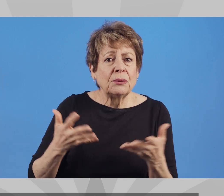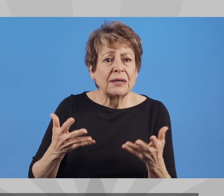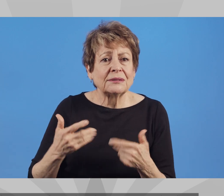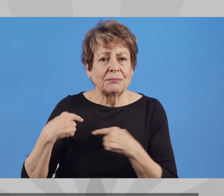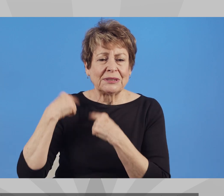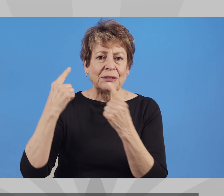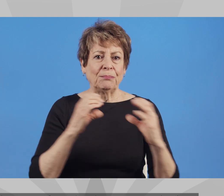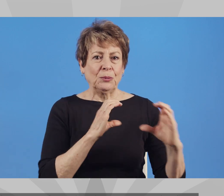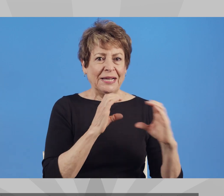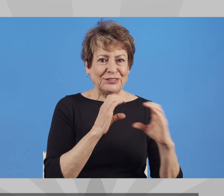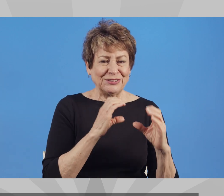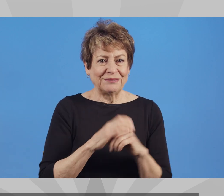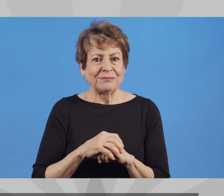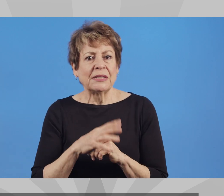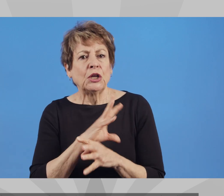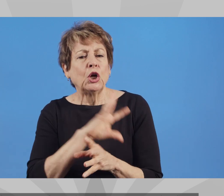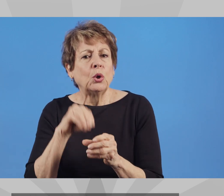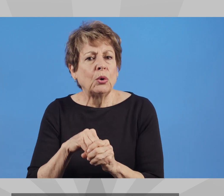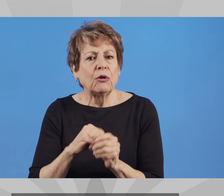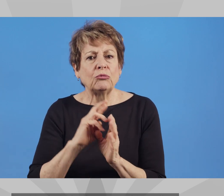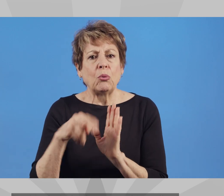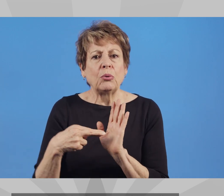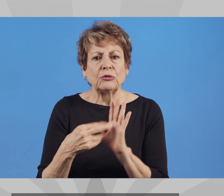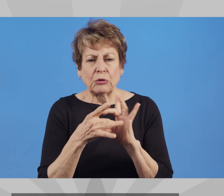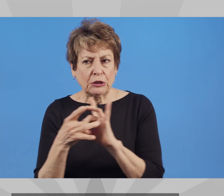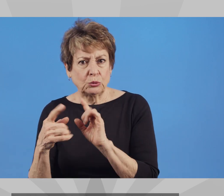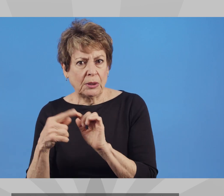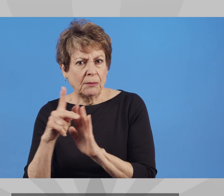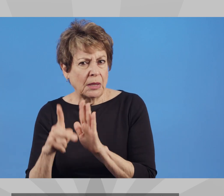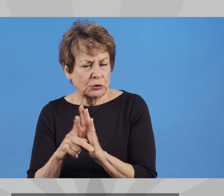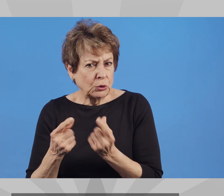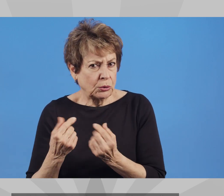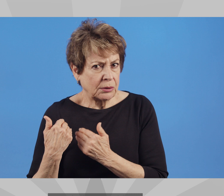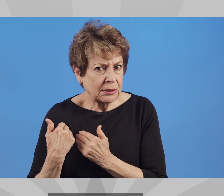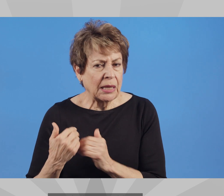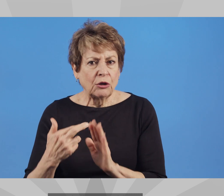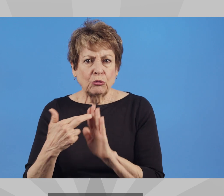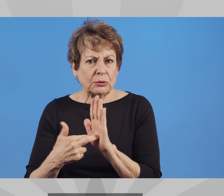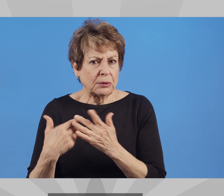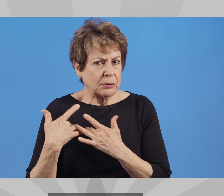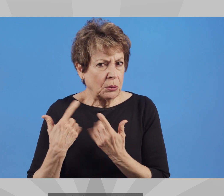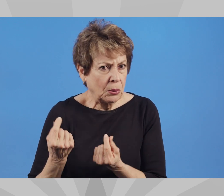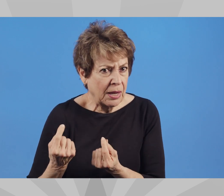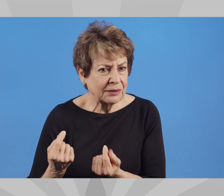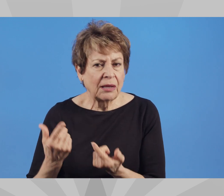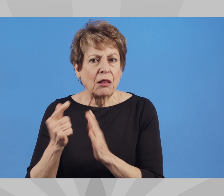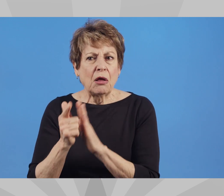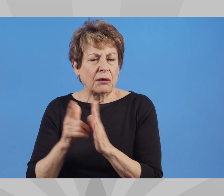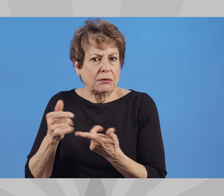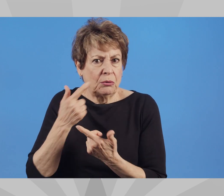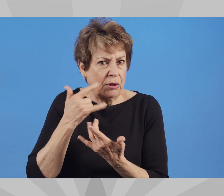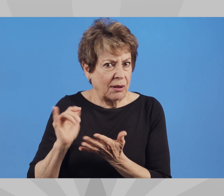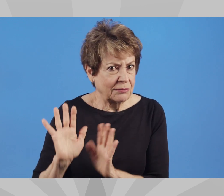Her career focus has been communications and included roles related to policy, regulation, and law.